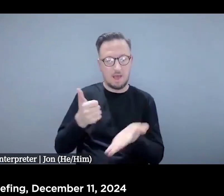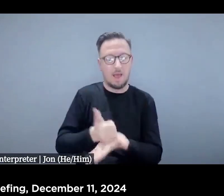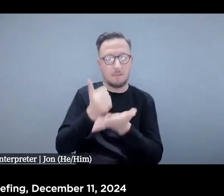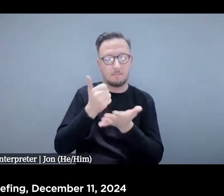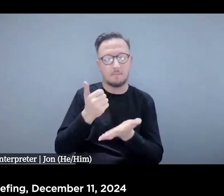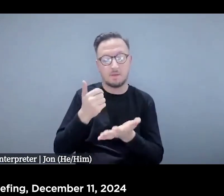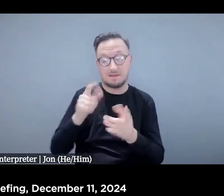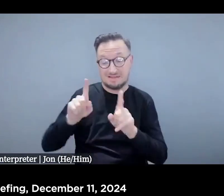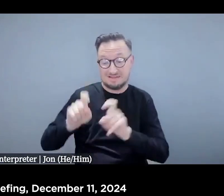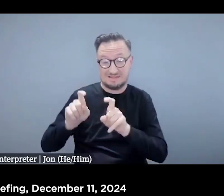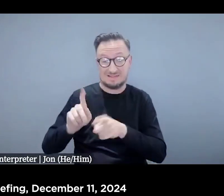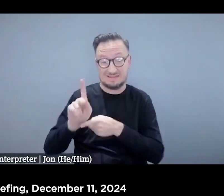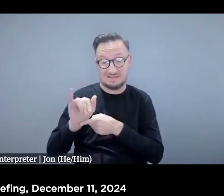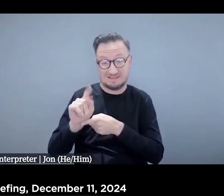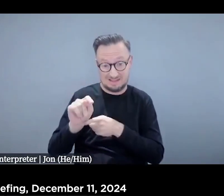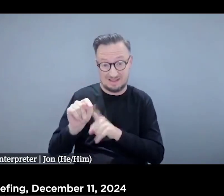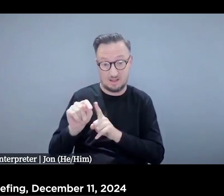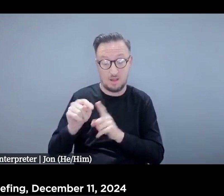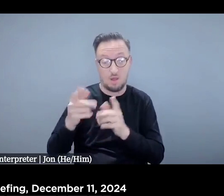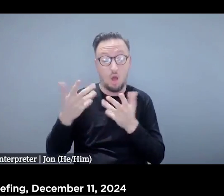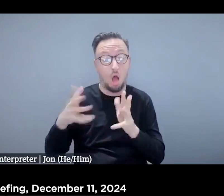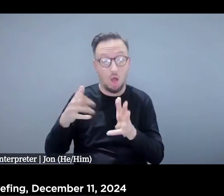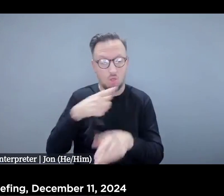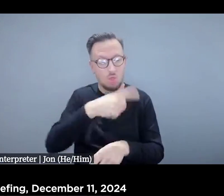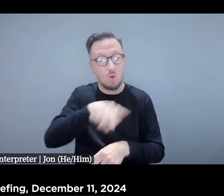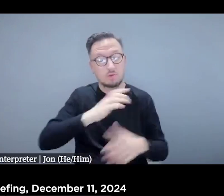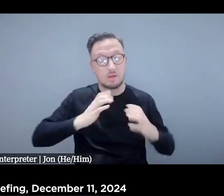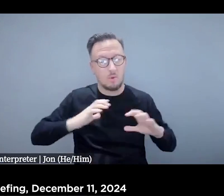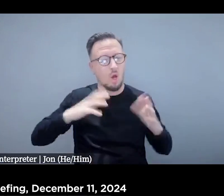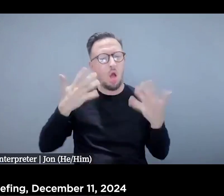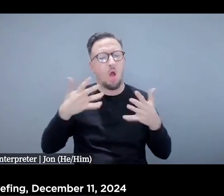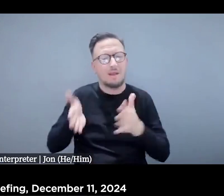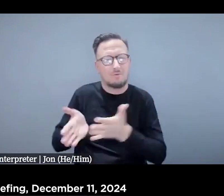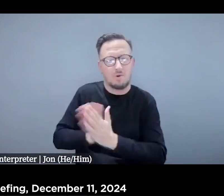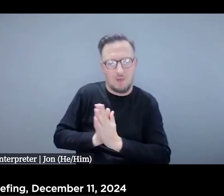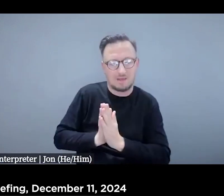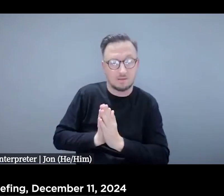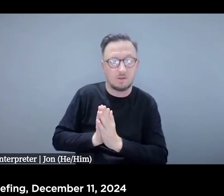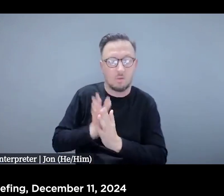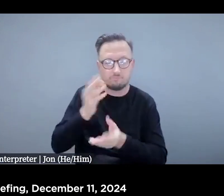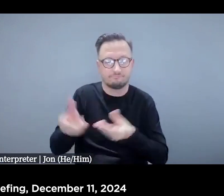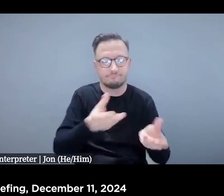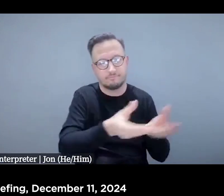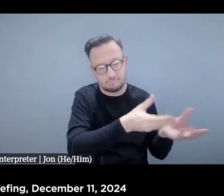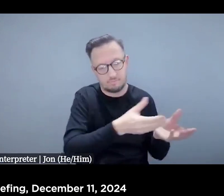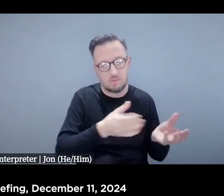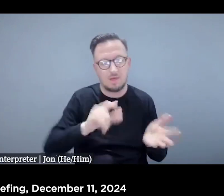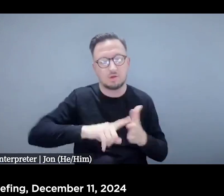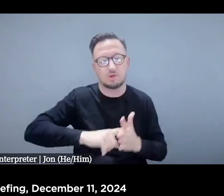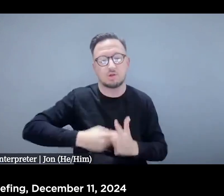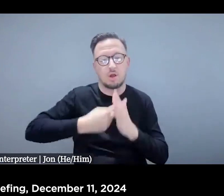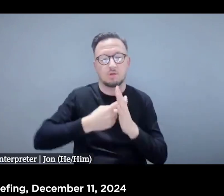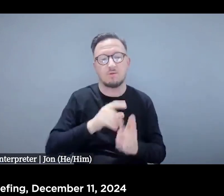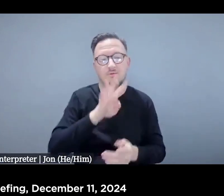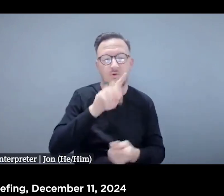customers who have already requested one, to reach the lab for analysis sooner, which in turn will start the 4 to 6 week clock for